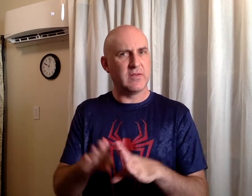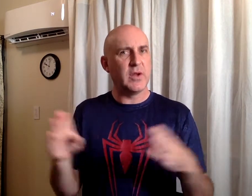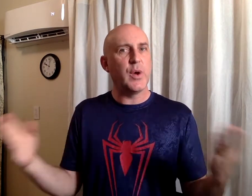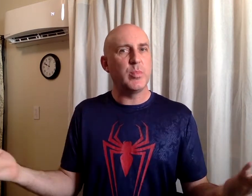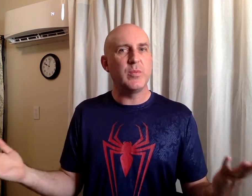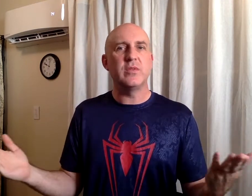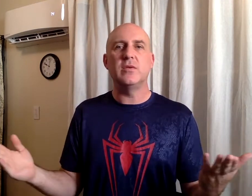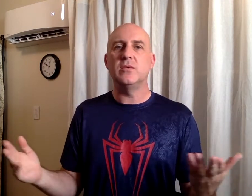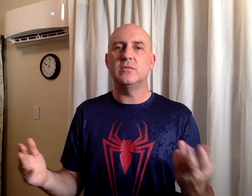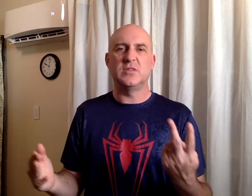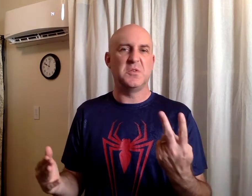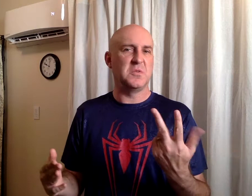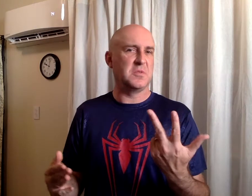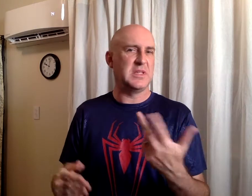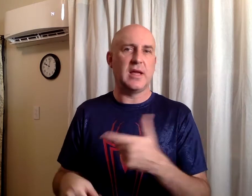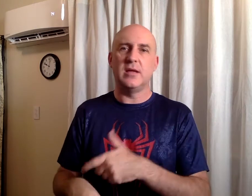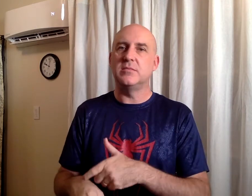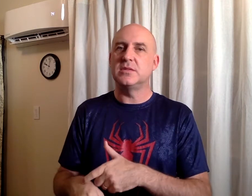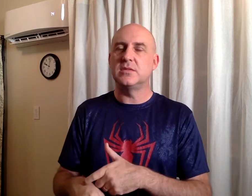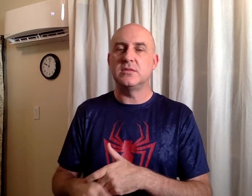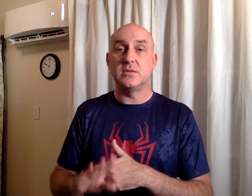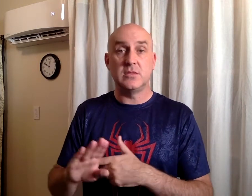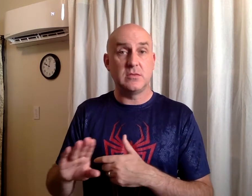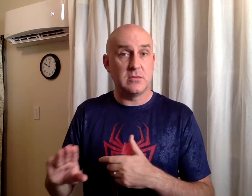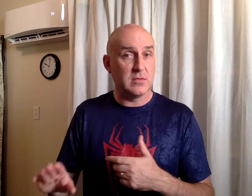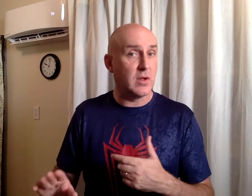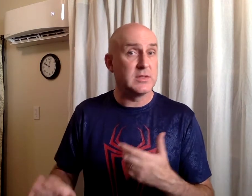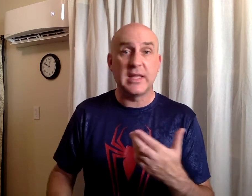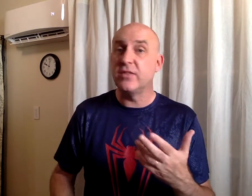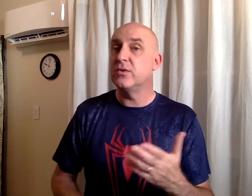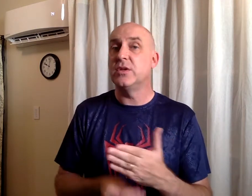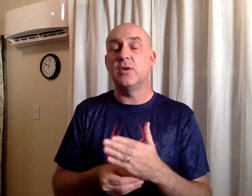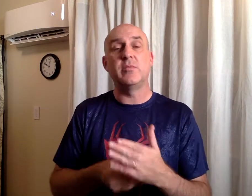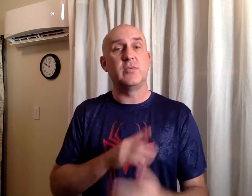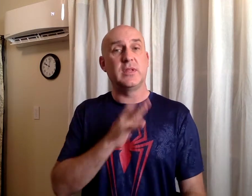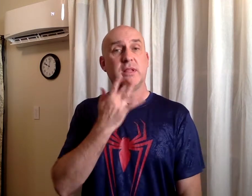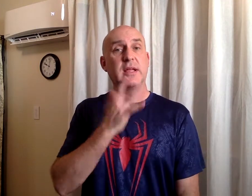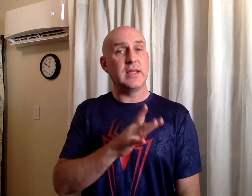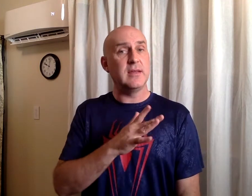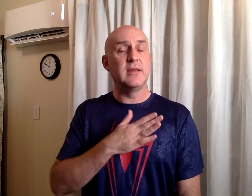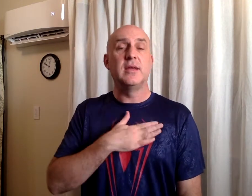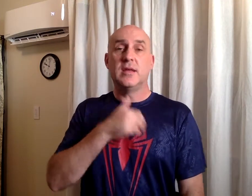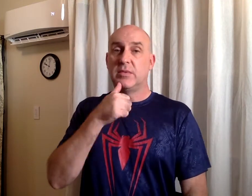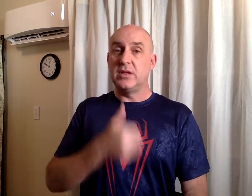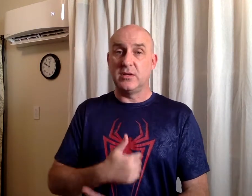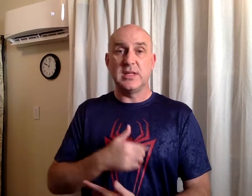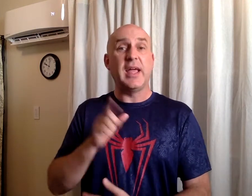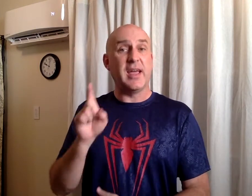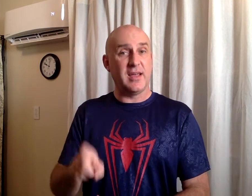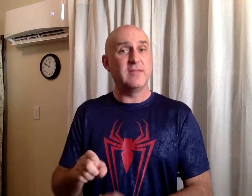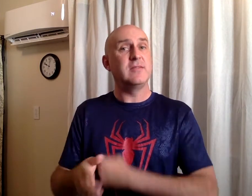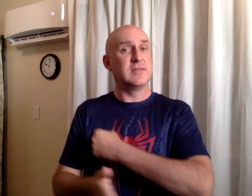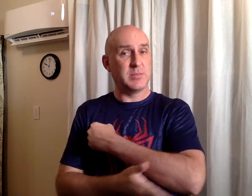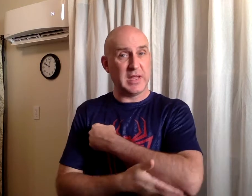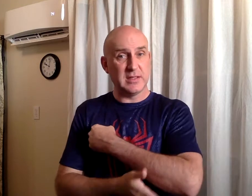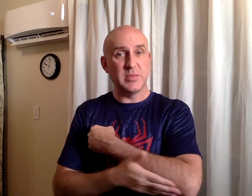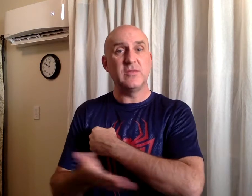very open with you 2-3 times altogether. You know, I've been really lucky. My daughters I have spanked